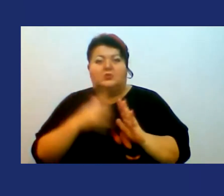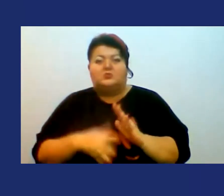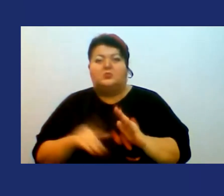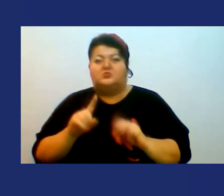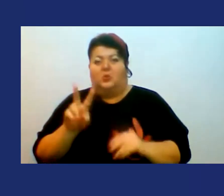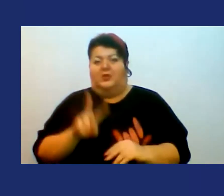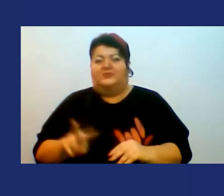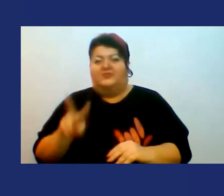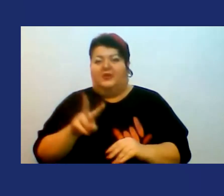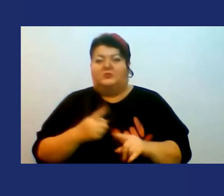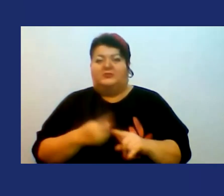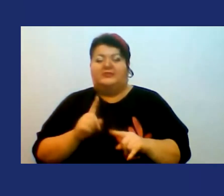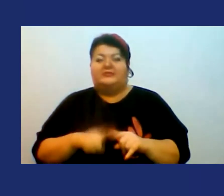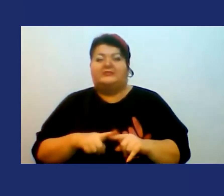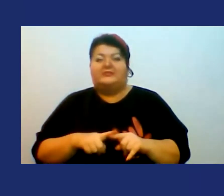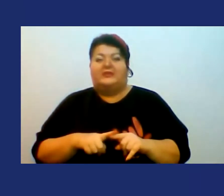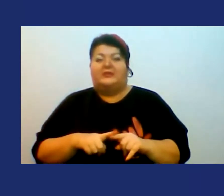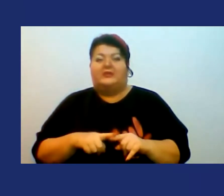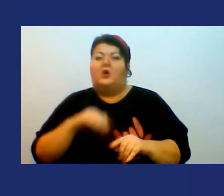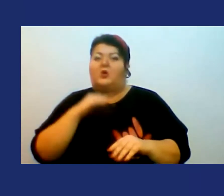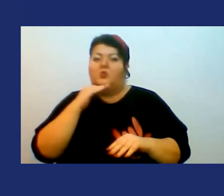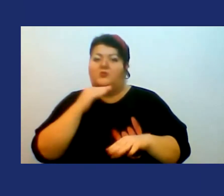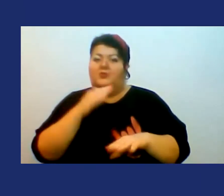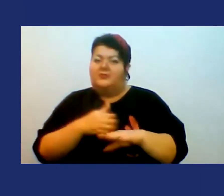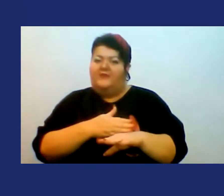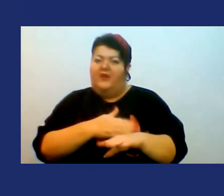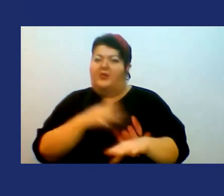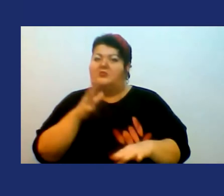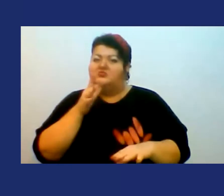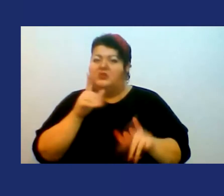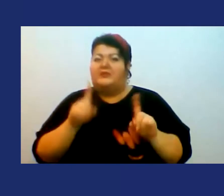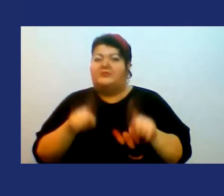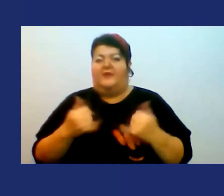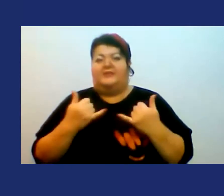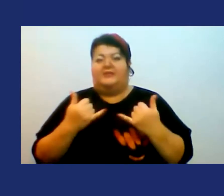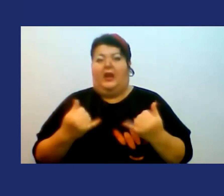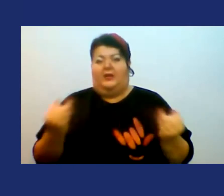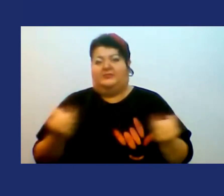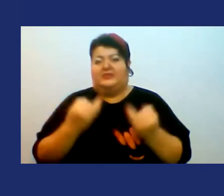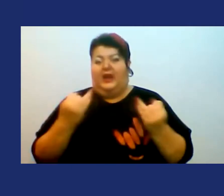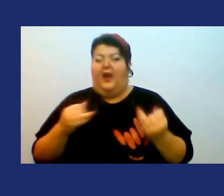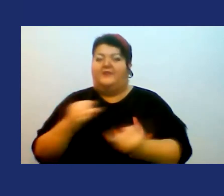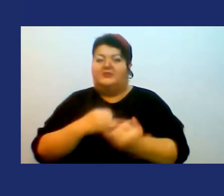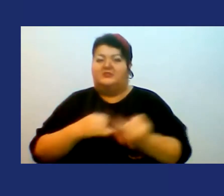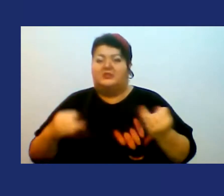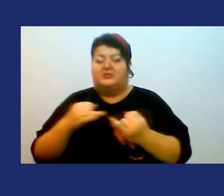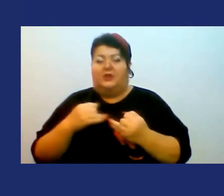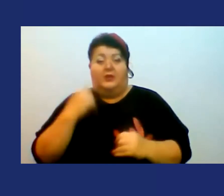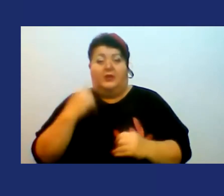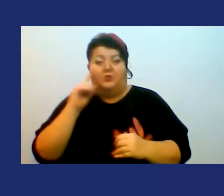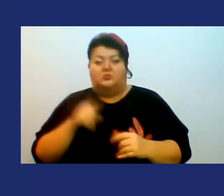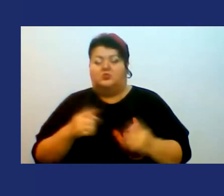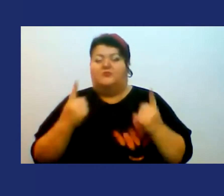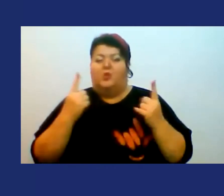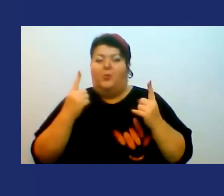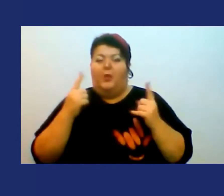course, I will be brief. I understand that we have been discussing things